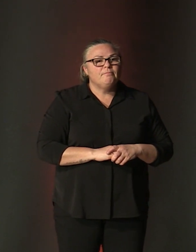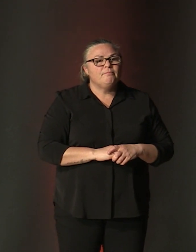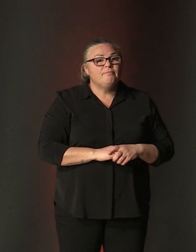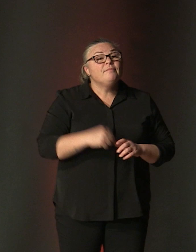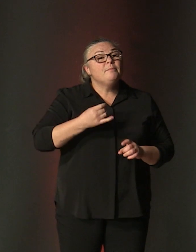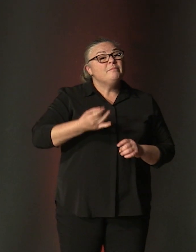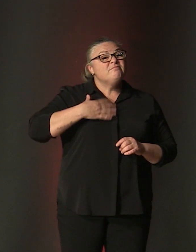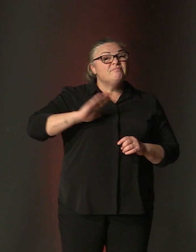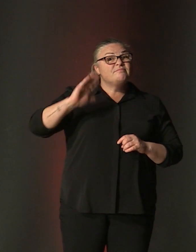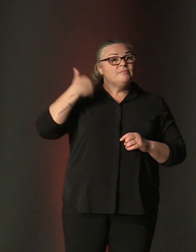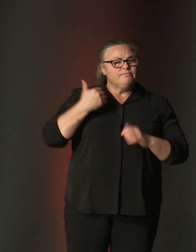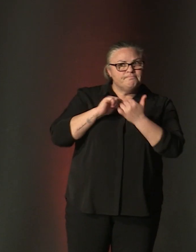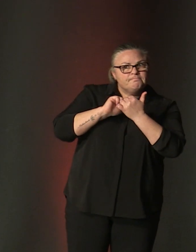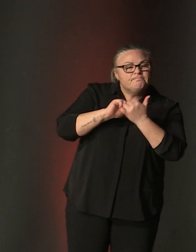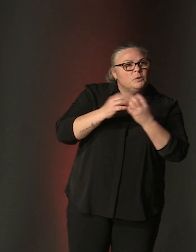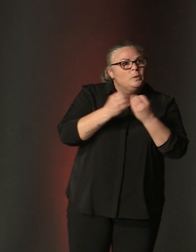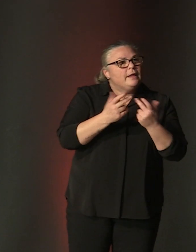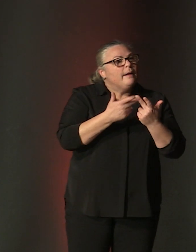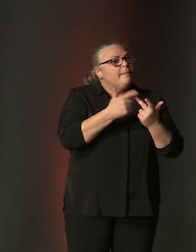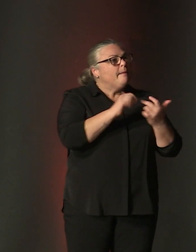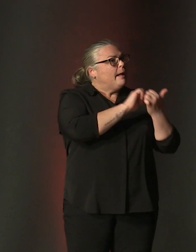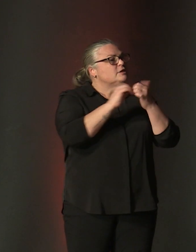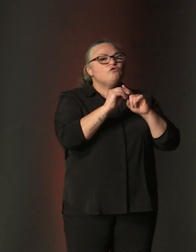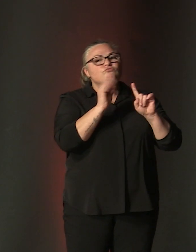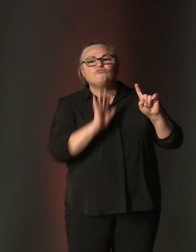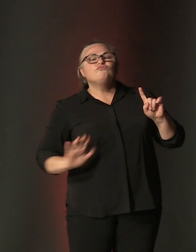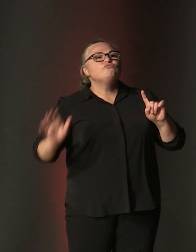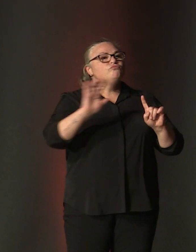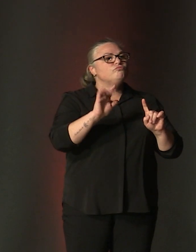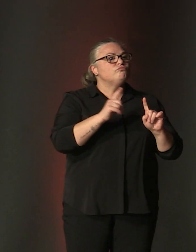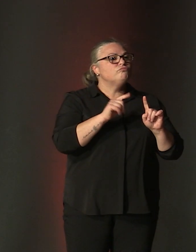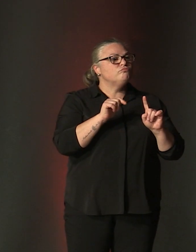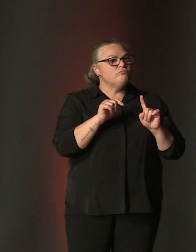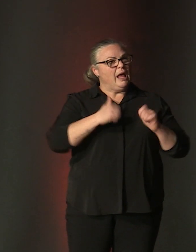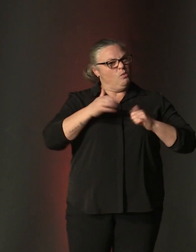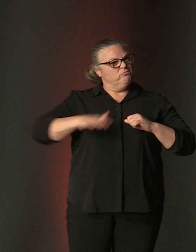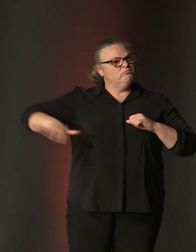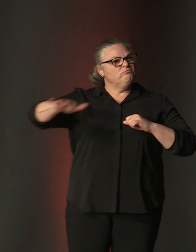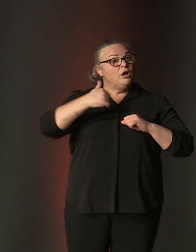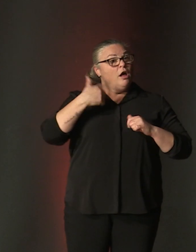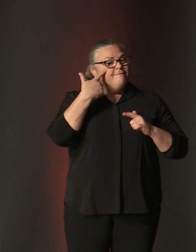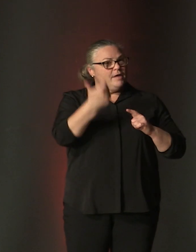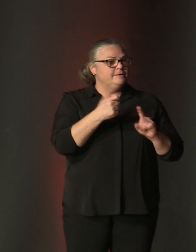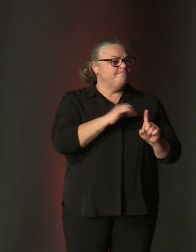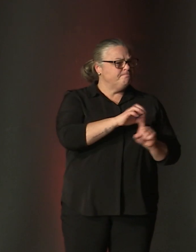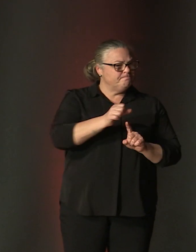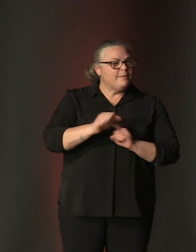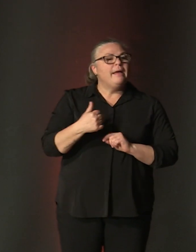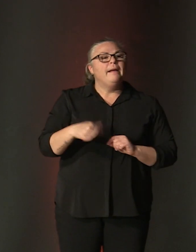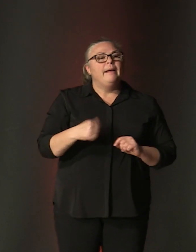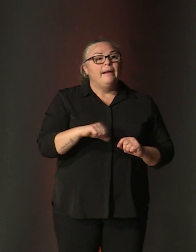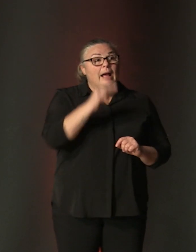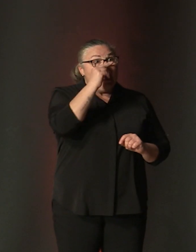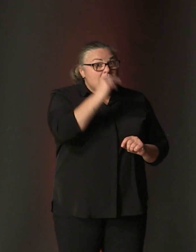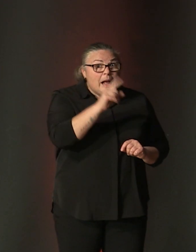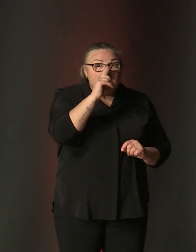Pacific. I have had the privilege to work very closely with our partners from across the region. And here's one